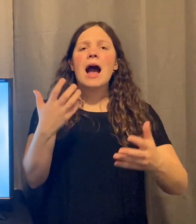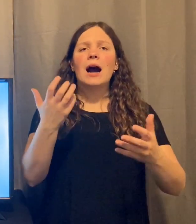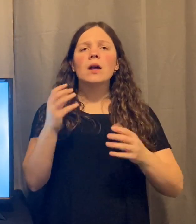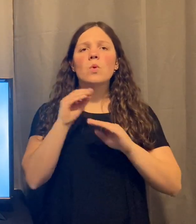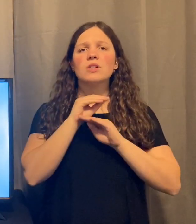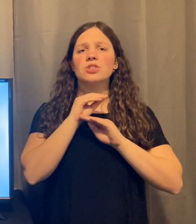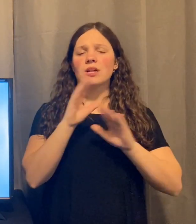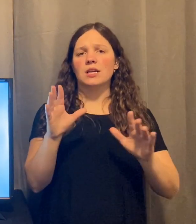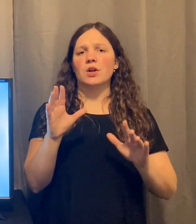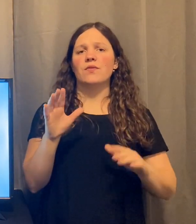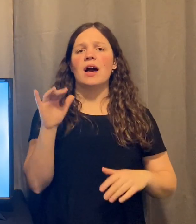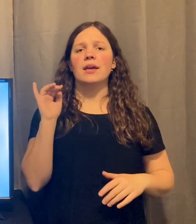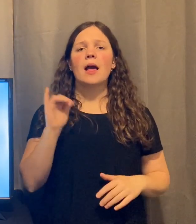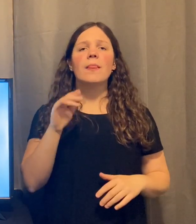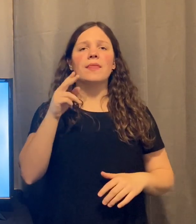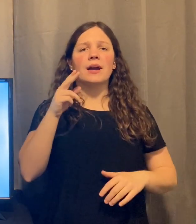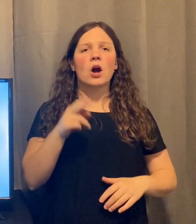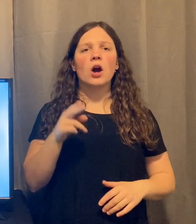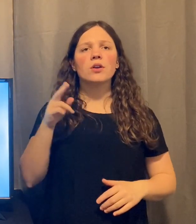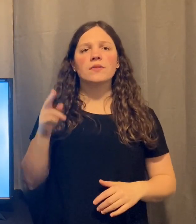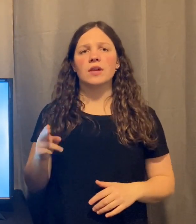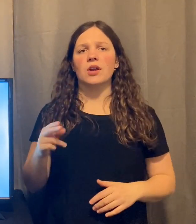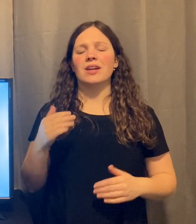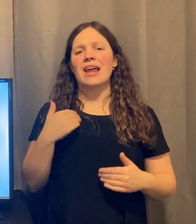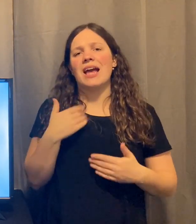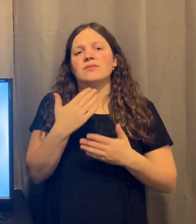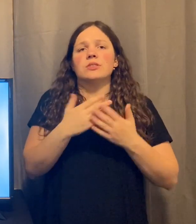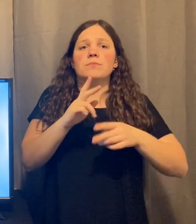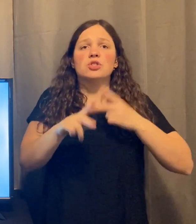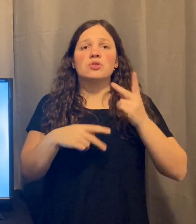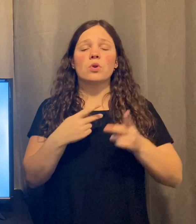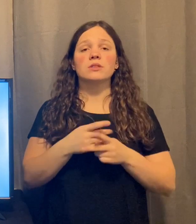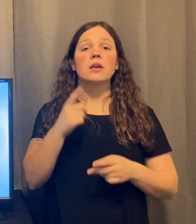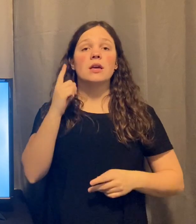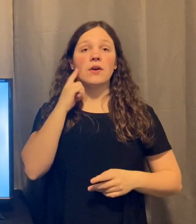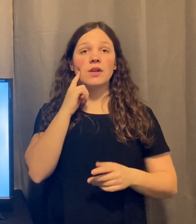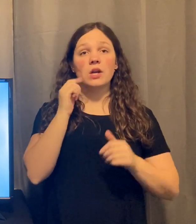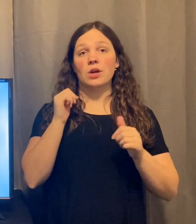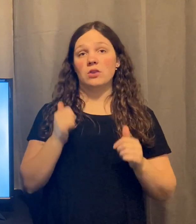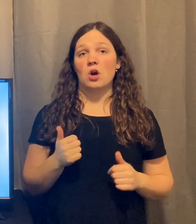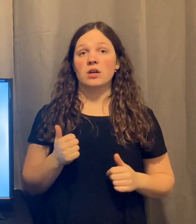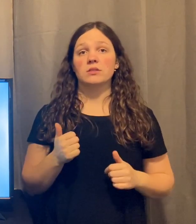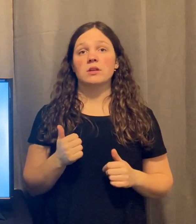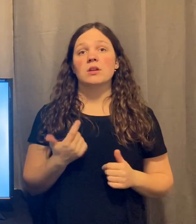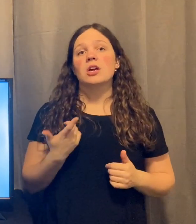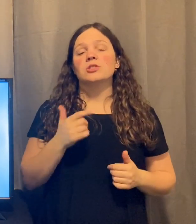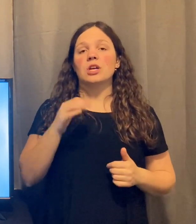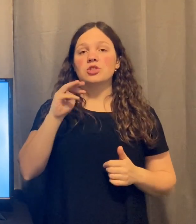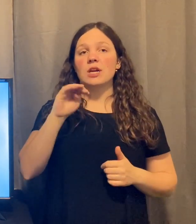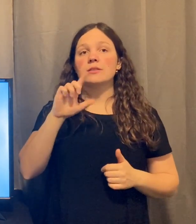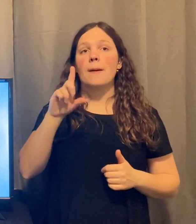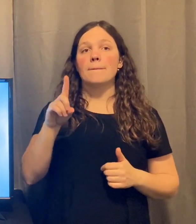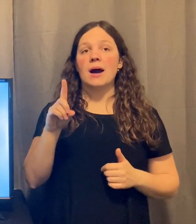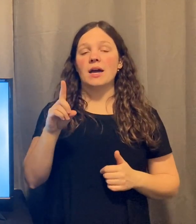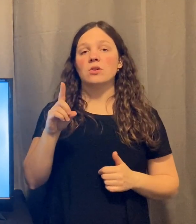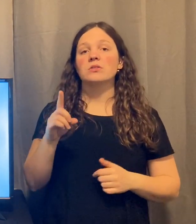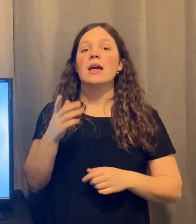I want to clarify that hard of hearing has some sort of hearing loss, such as mild